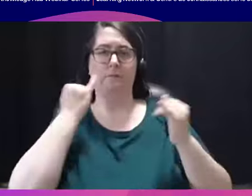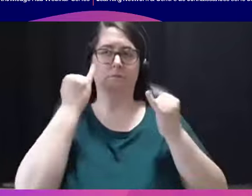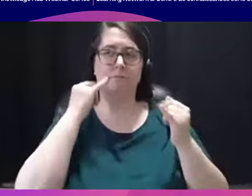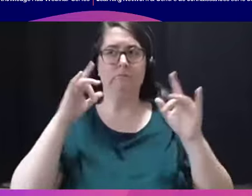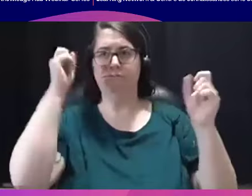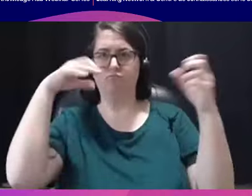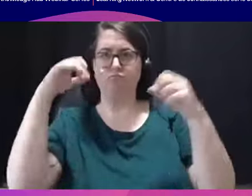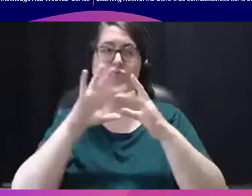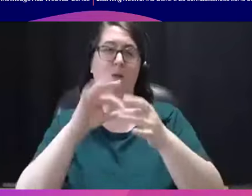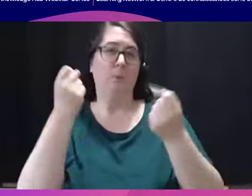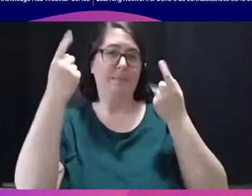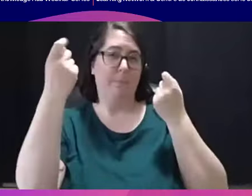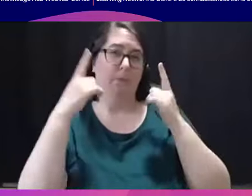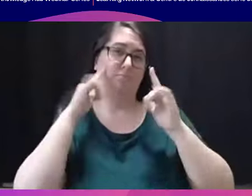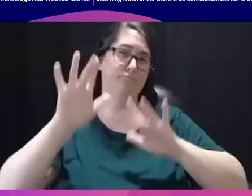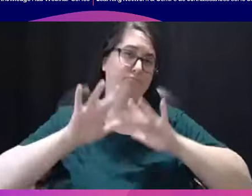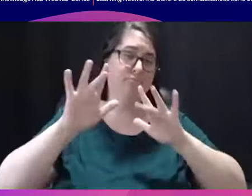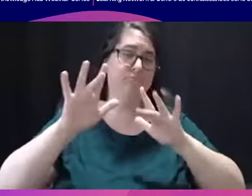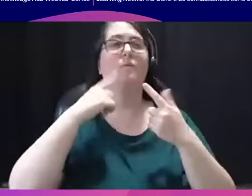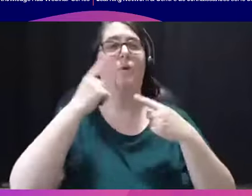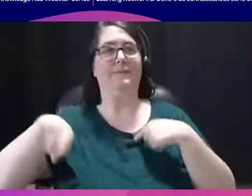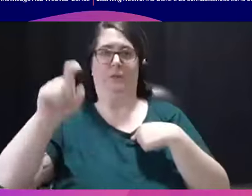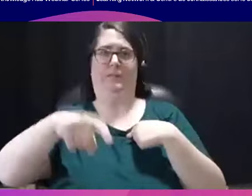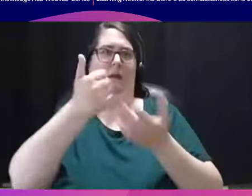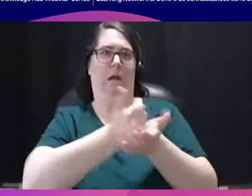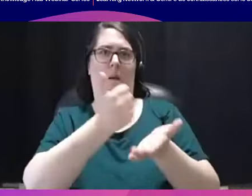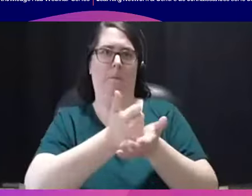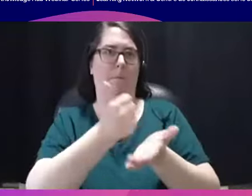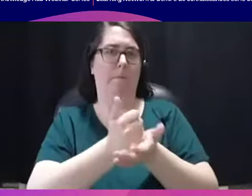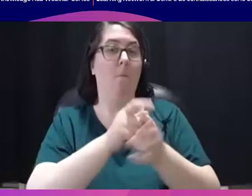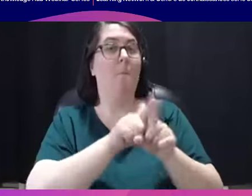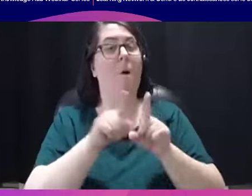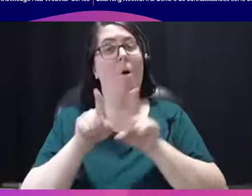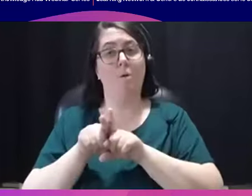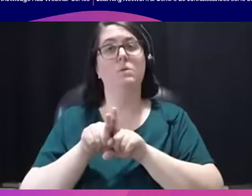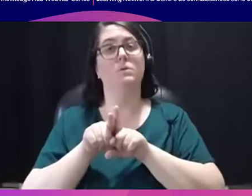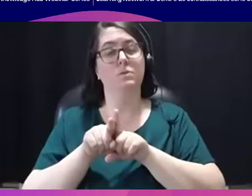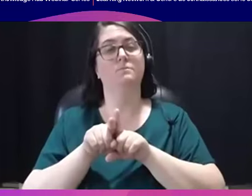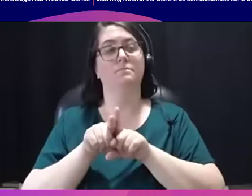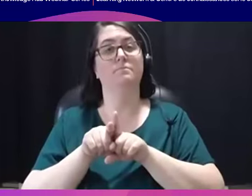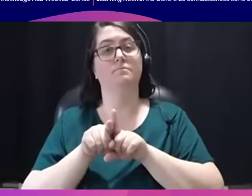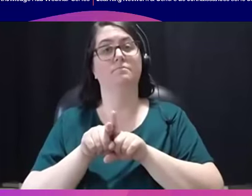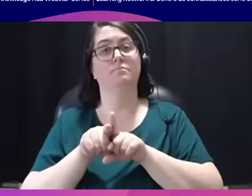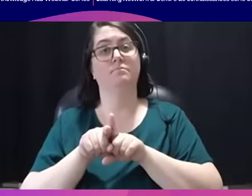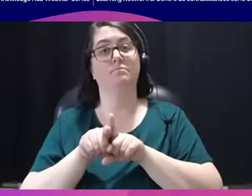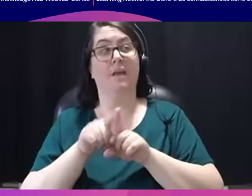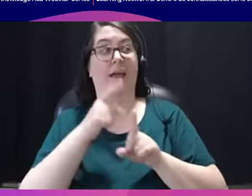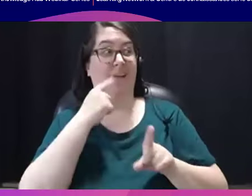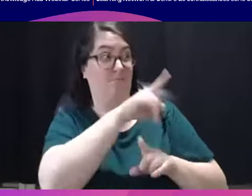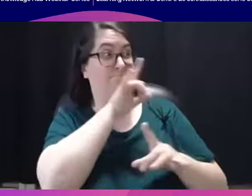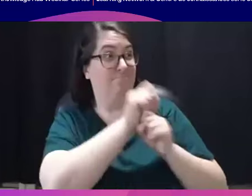around sympathy towards individuals who may be in need of mental support, but also holding violent actors